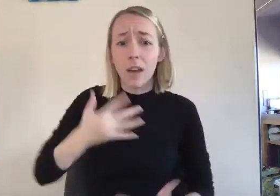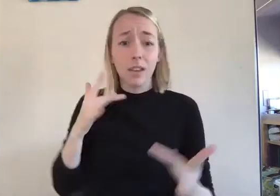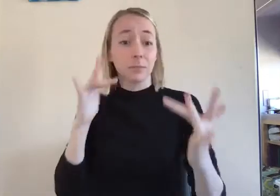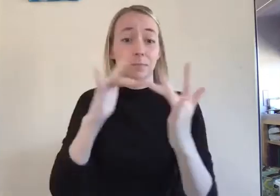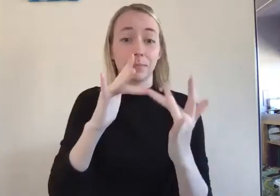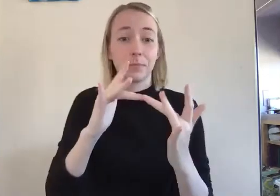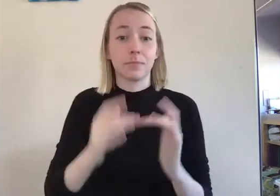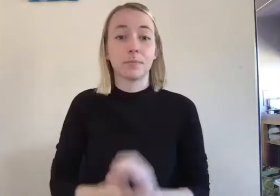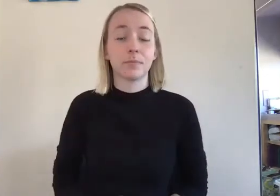invite you to reach out.